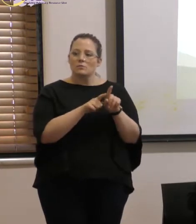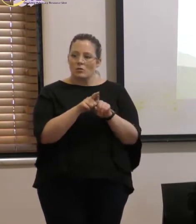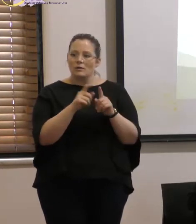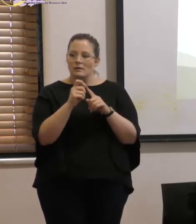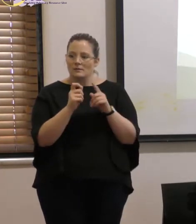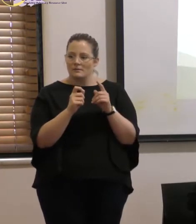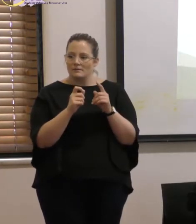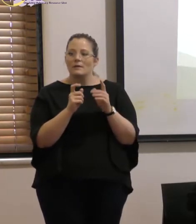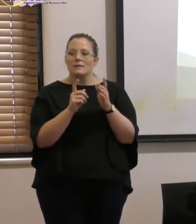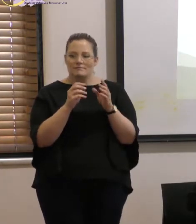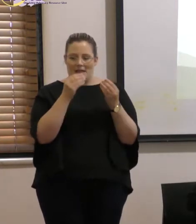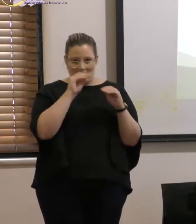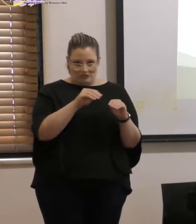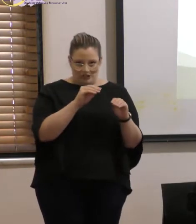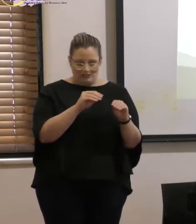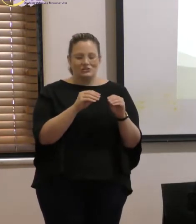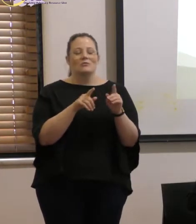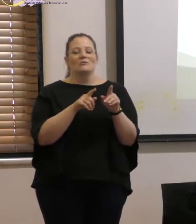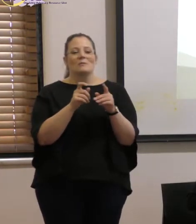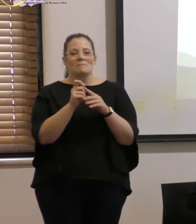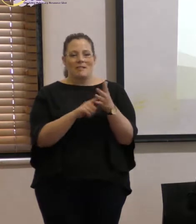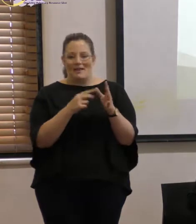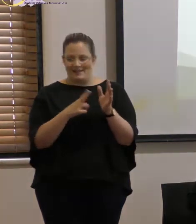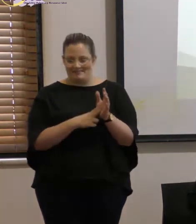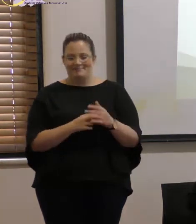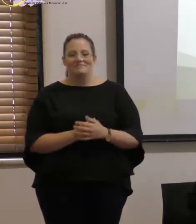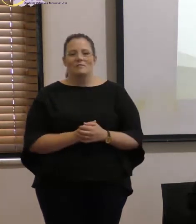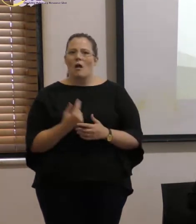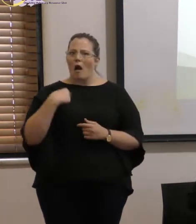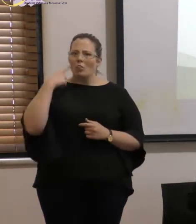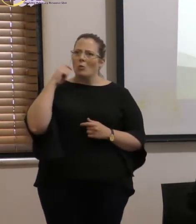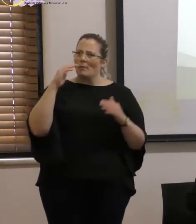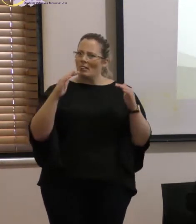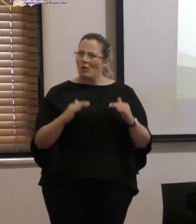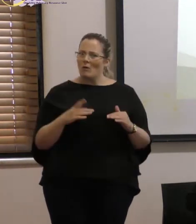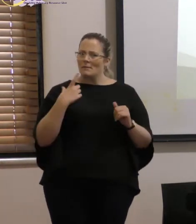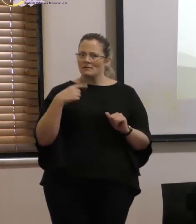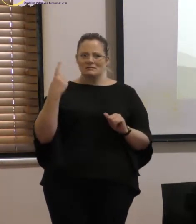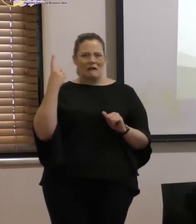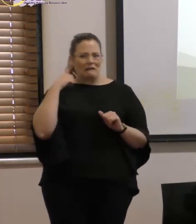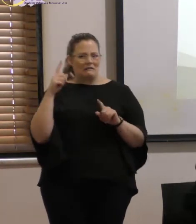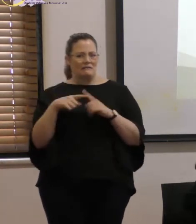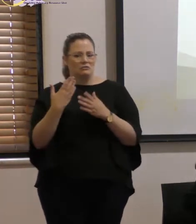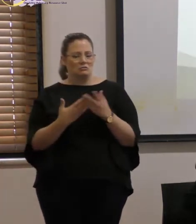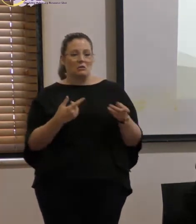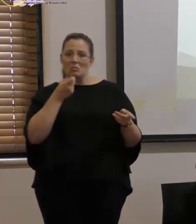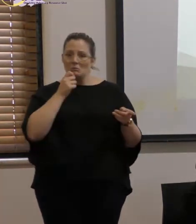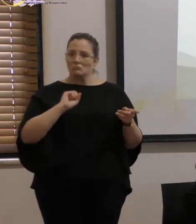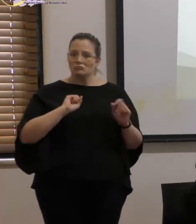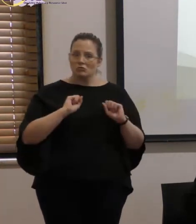I thought it would be much lower because we certainly get a lot of reports decided that that's not the case.